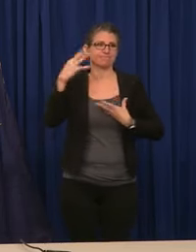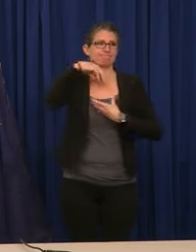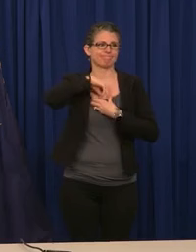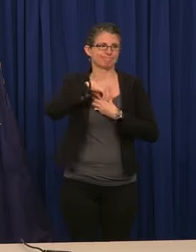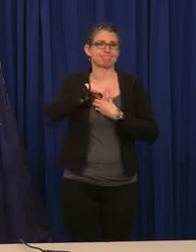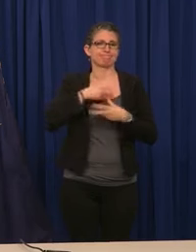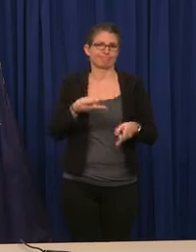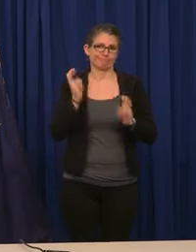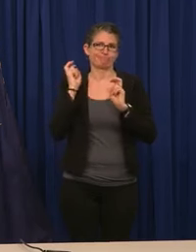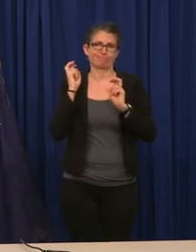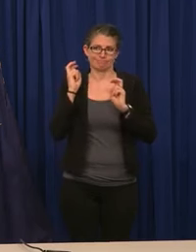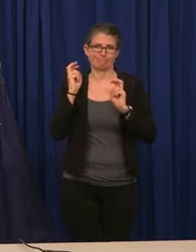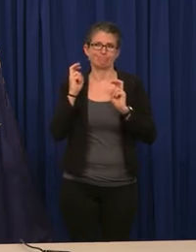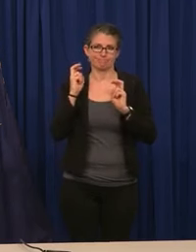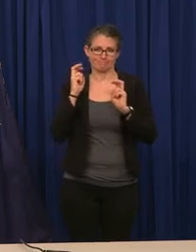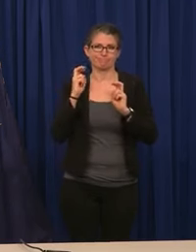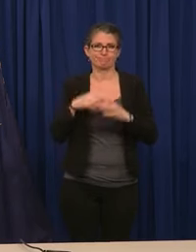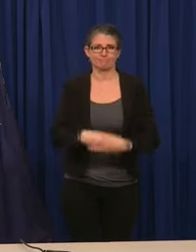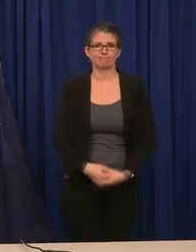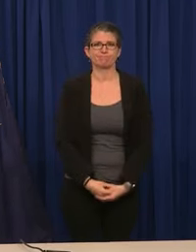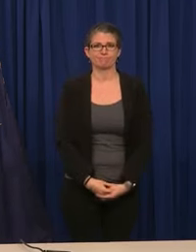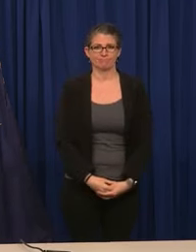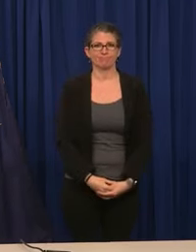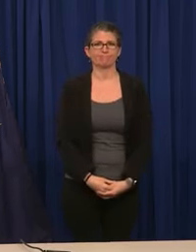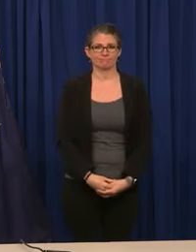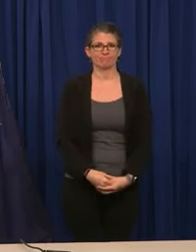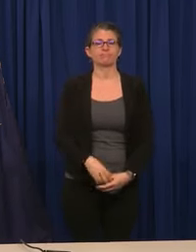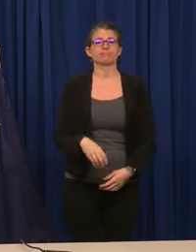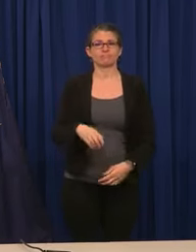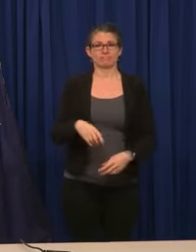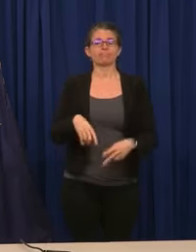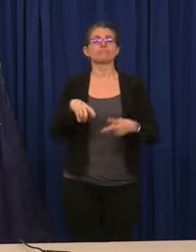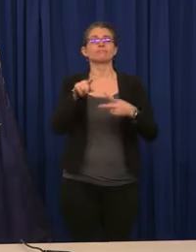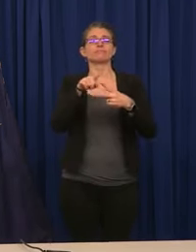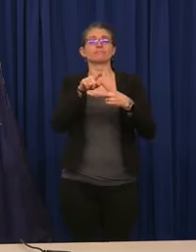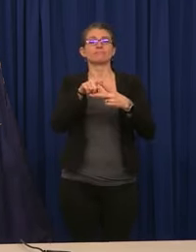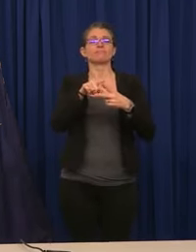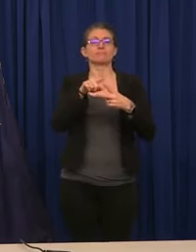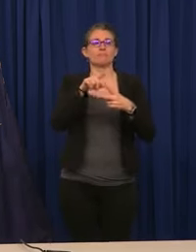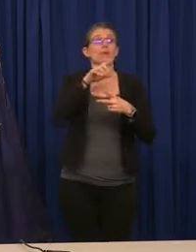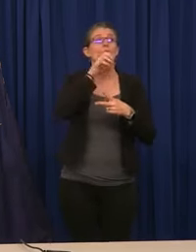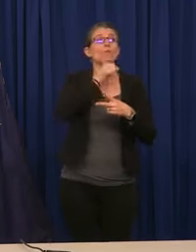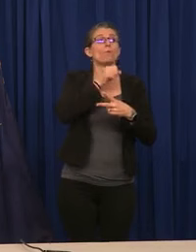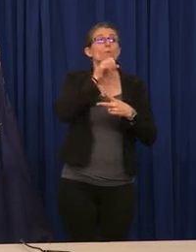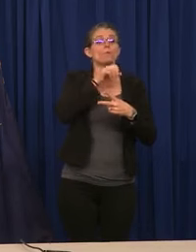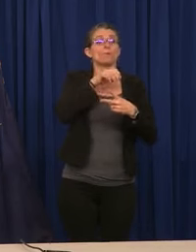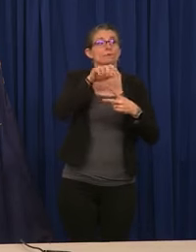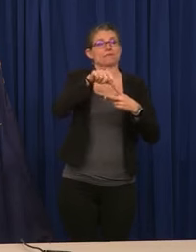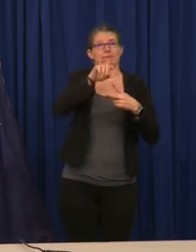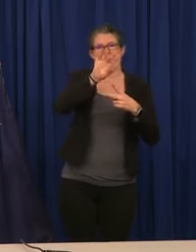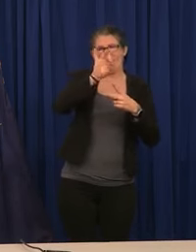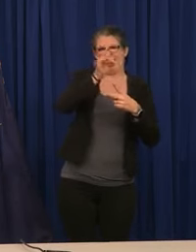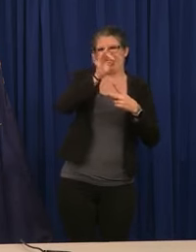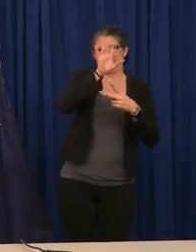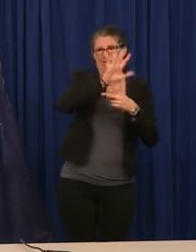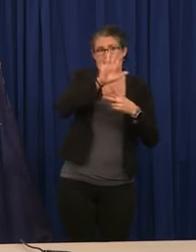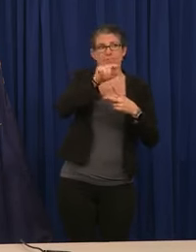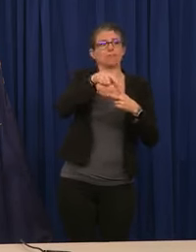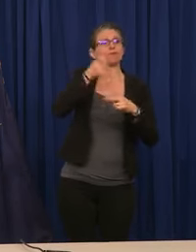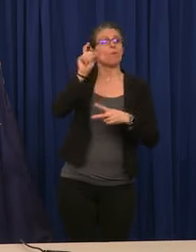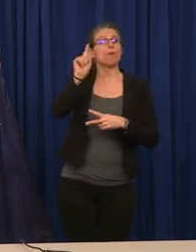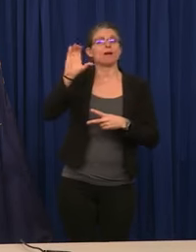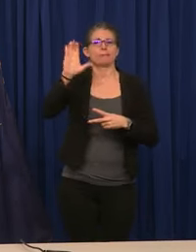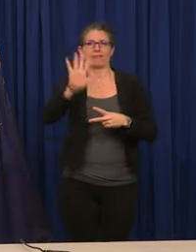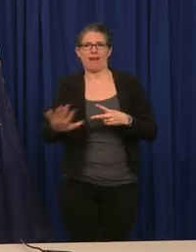such individual was a woman in her 80s from Cumberland County. The seventh was also